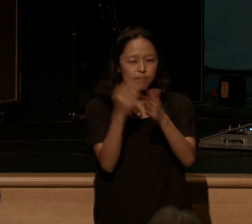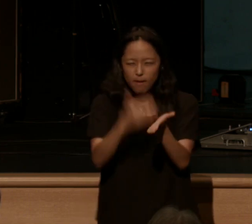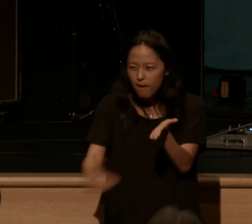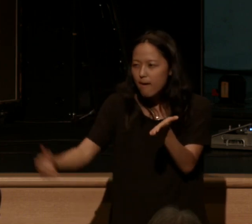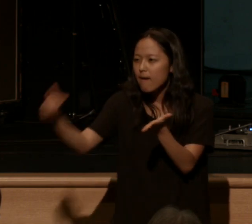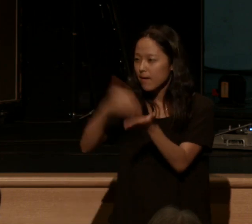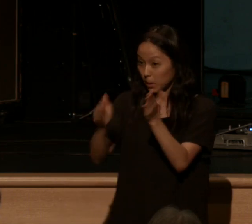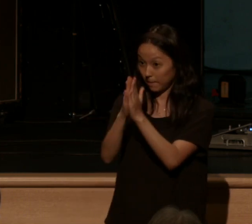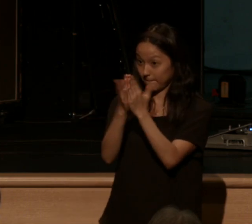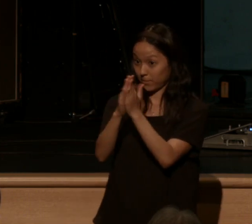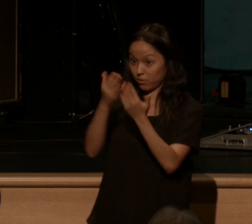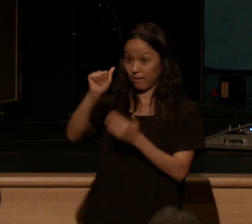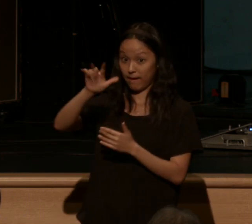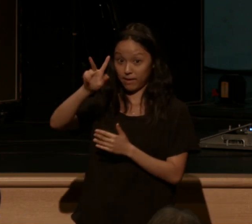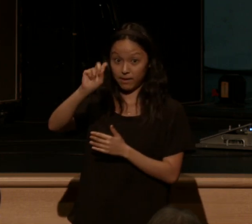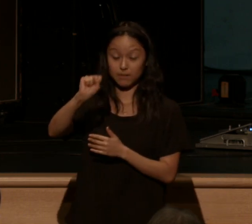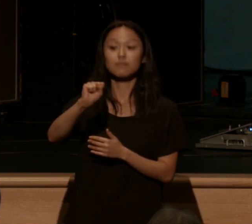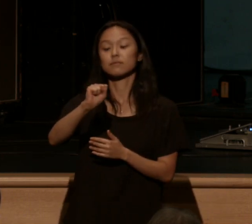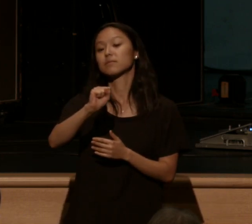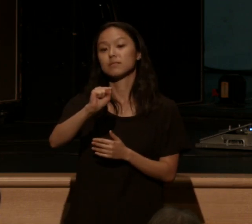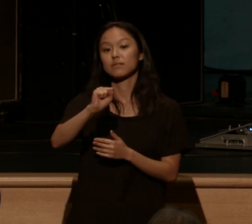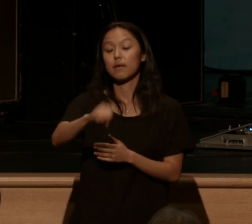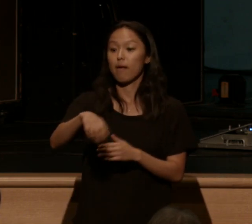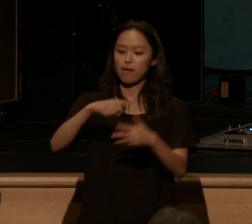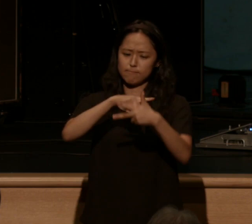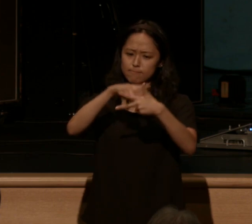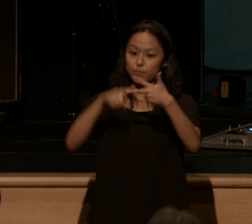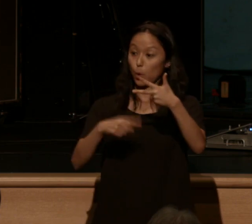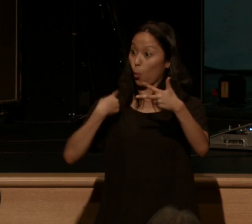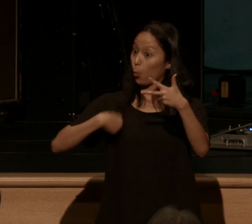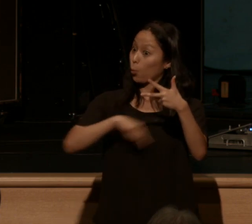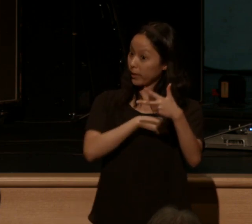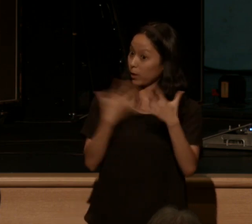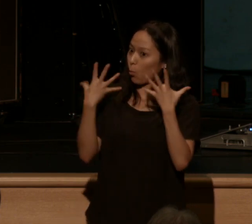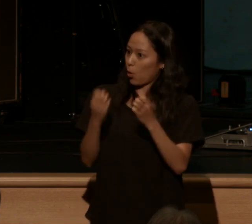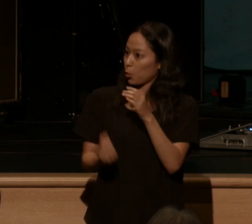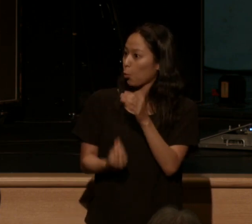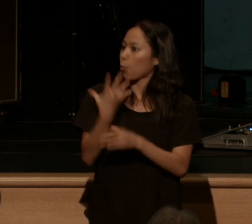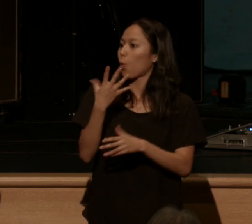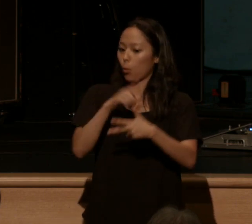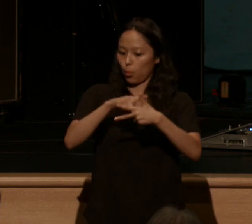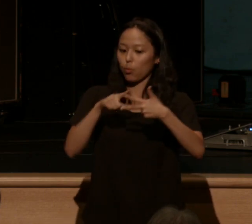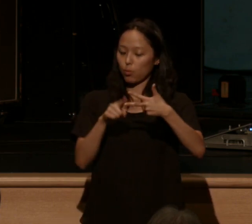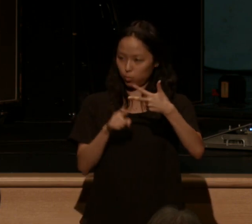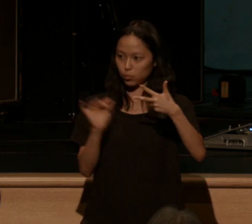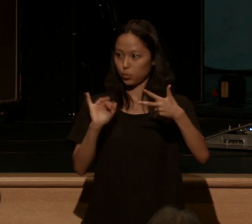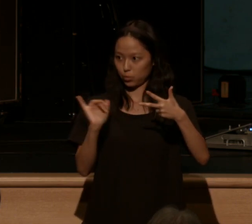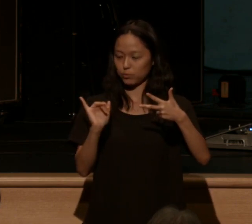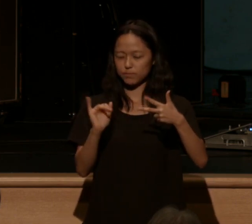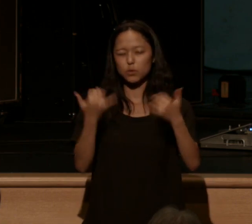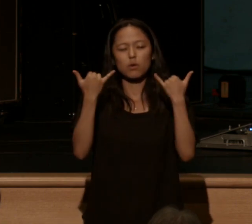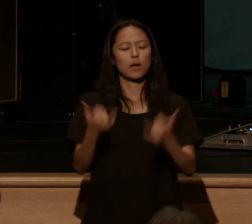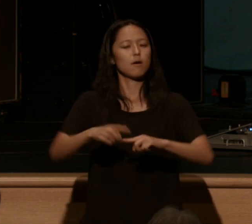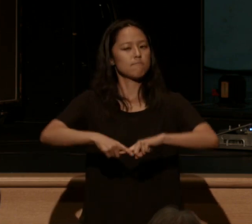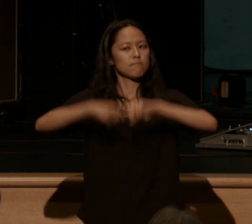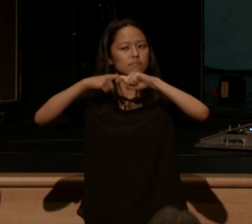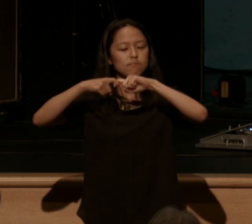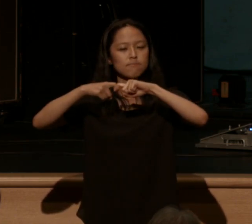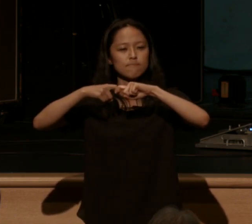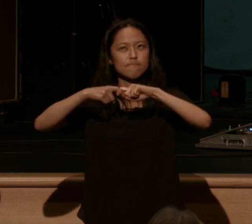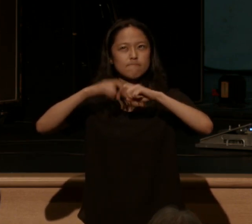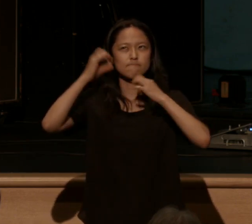again. And listen, these are the themes where we want to grow. So let's just stop even for a moment and